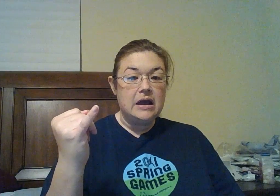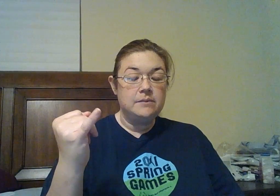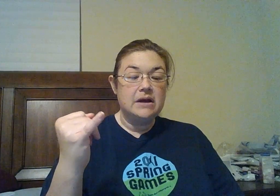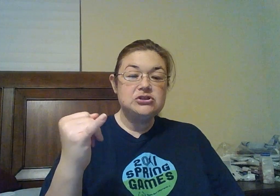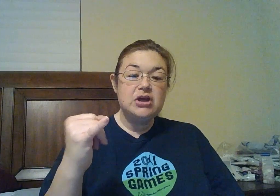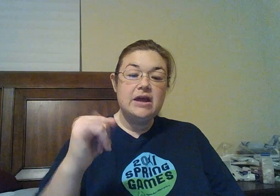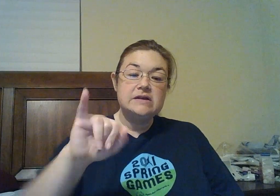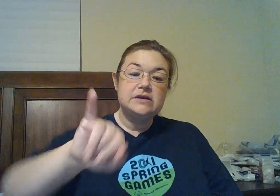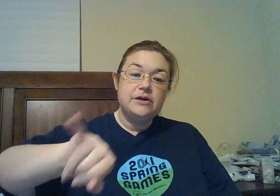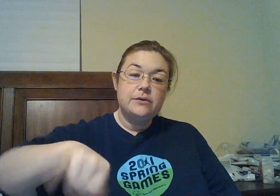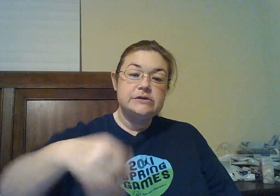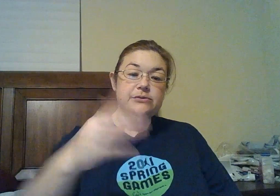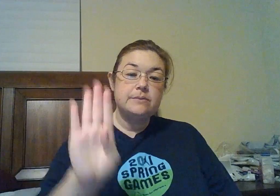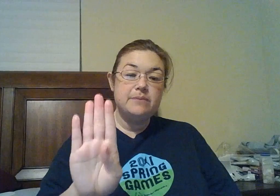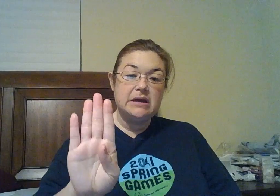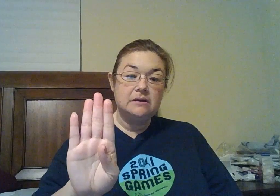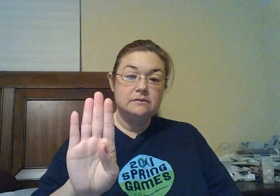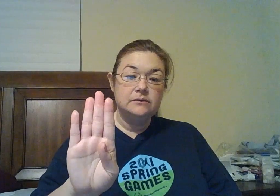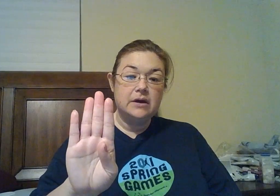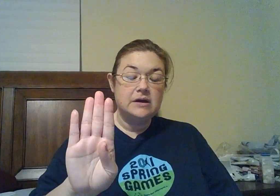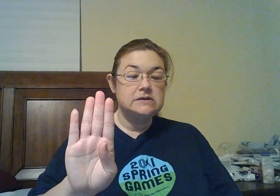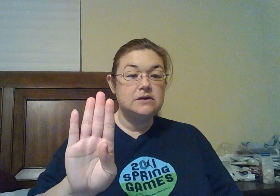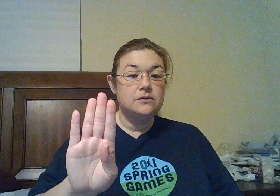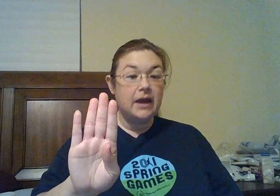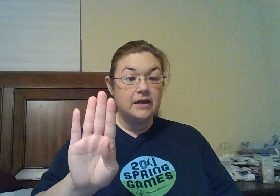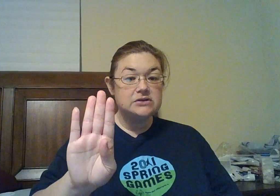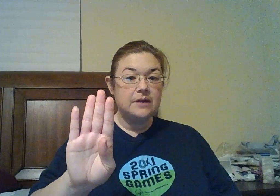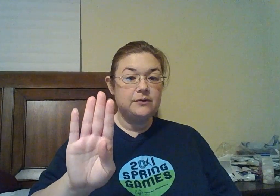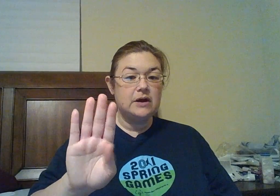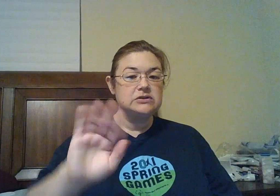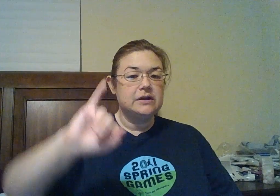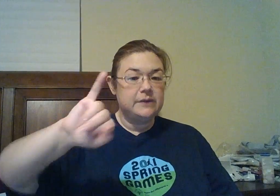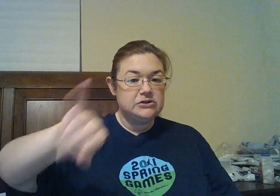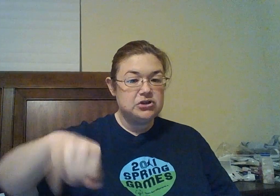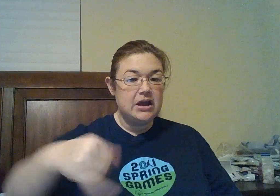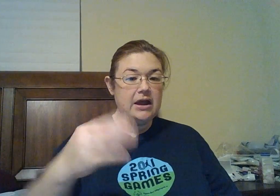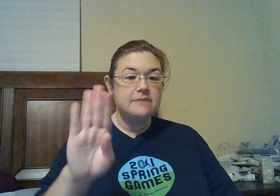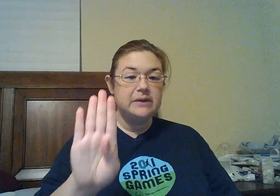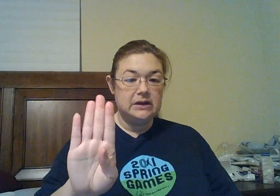and my J is going to go into a B. Okay, so my hand shapes are actually going to be J and B.